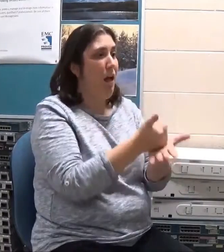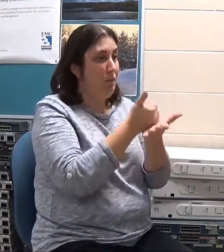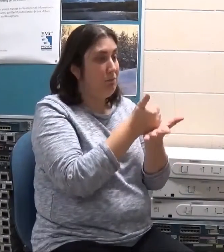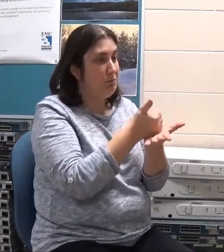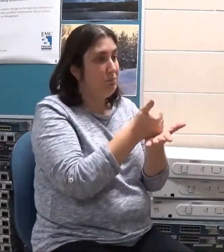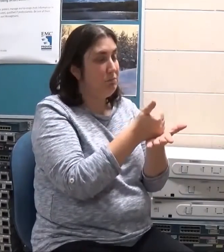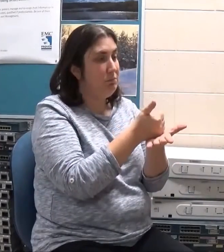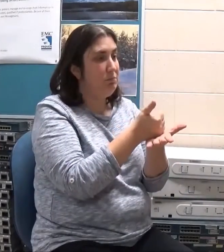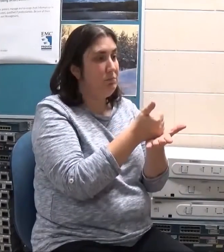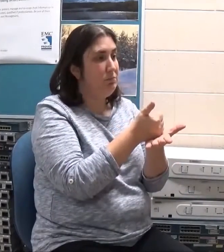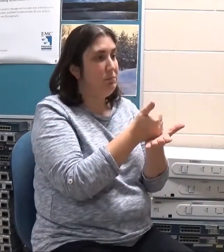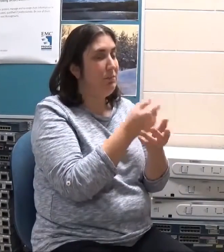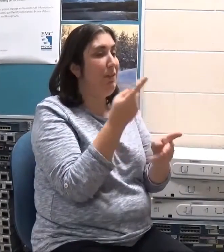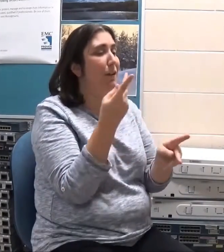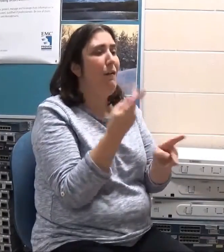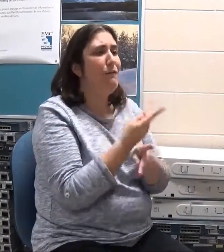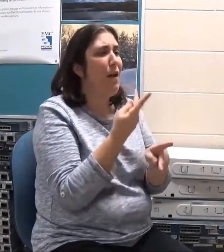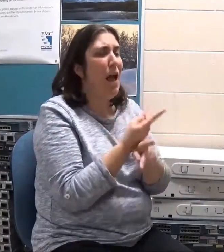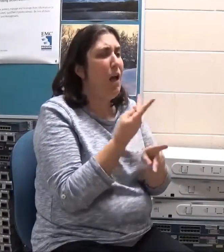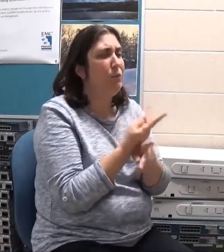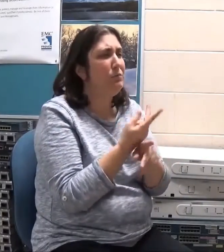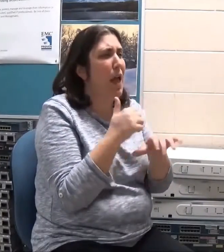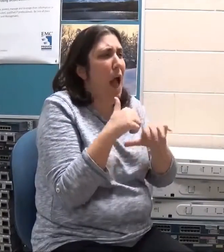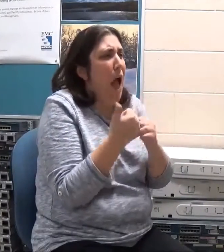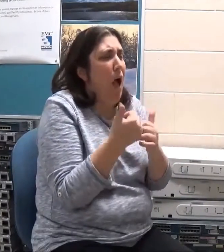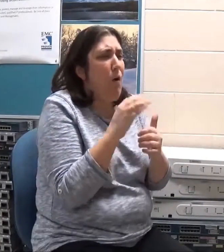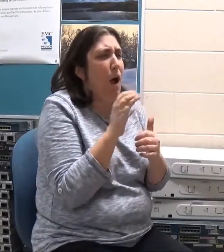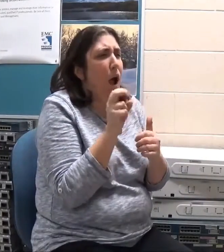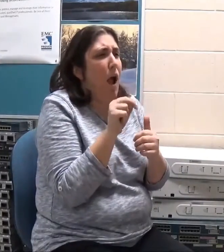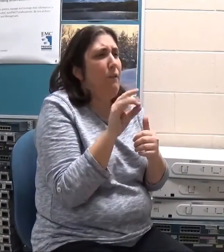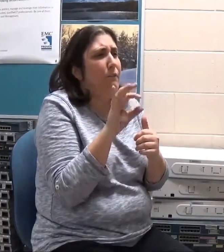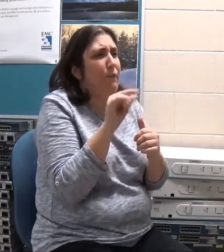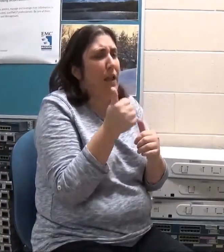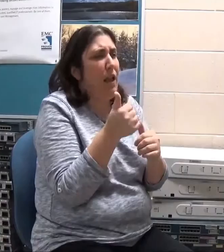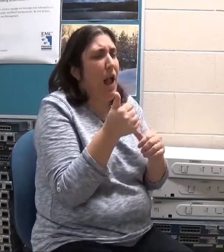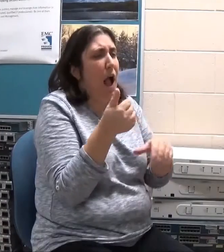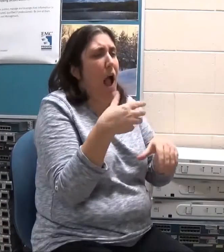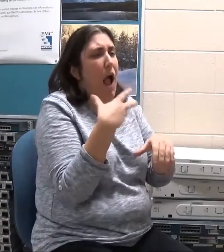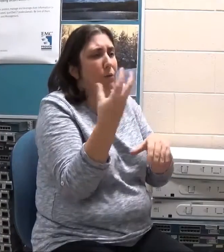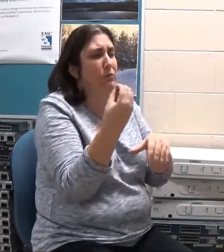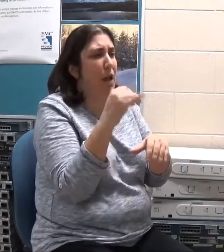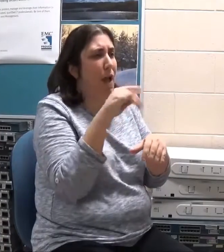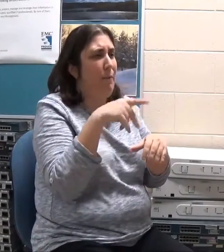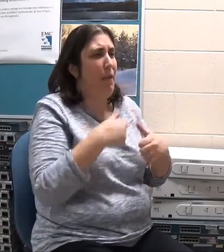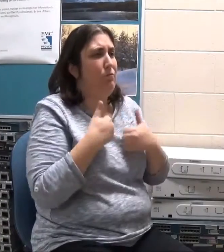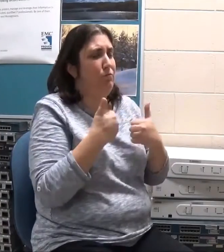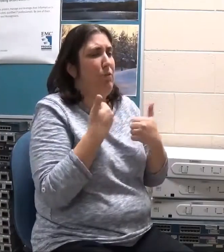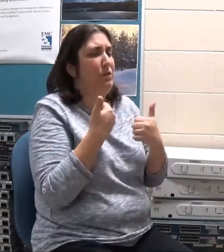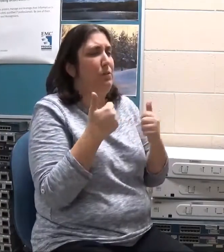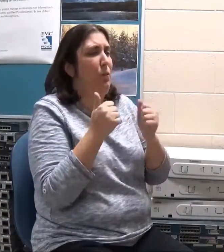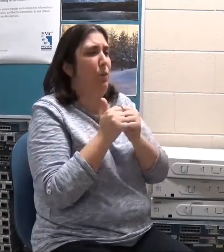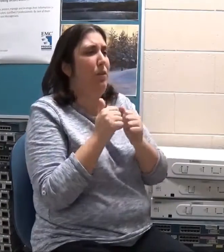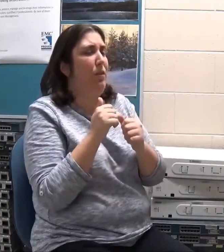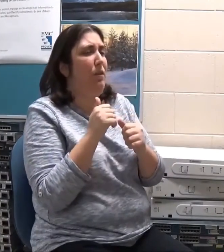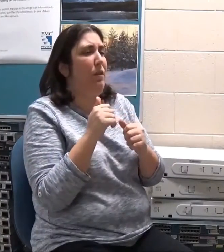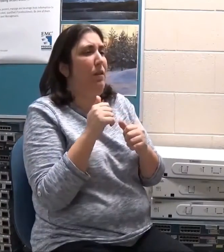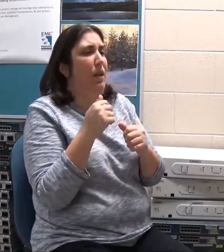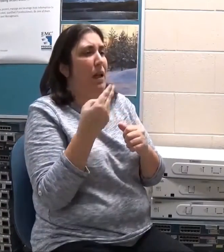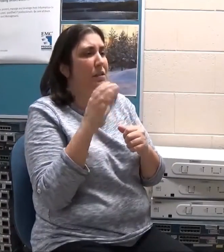to figure out how do we configure then the outside IP address via DHCP. Here's the trick. If you just type question